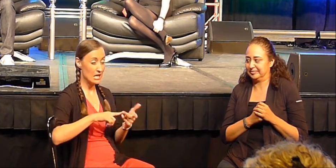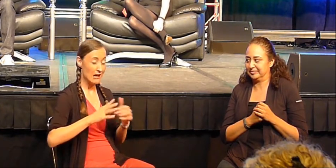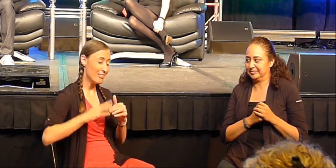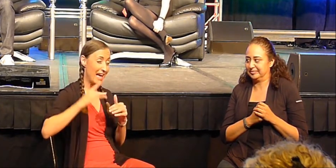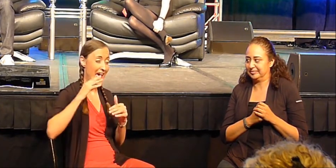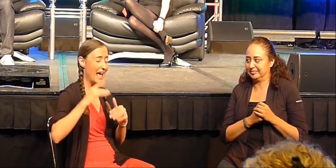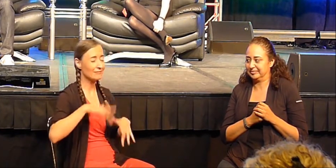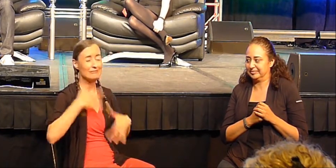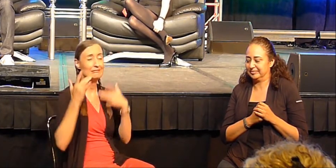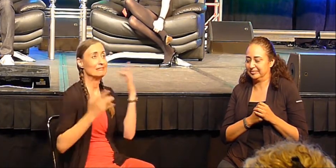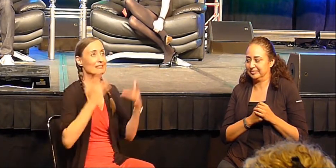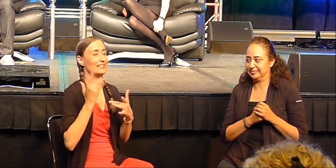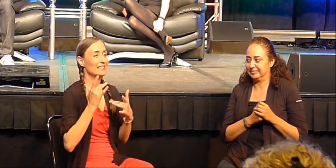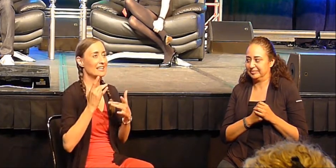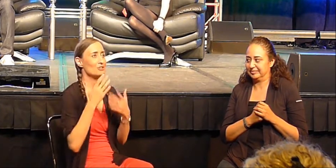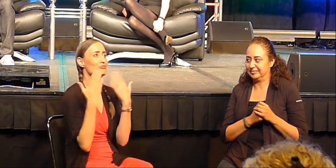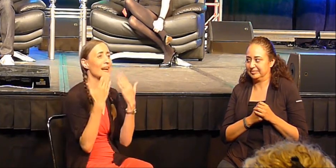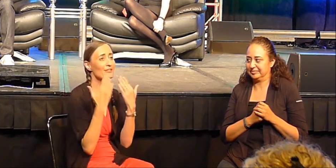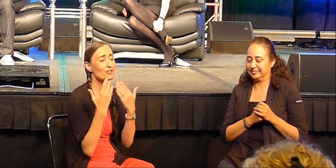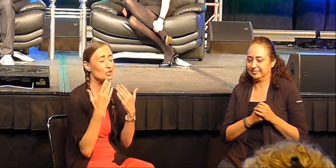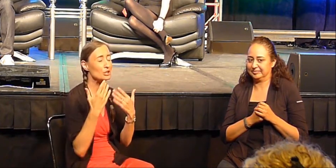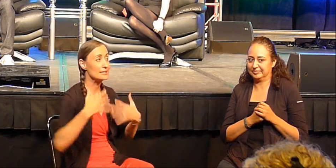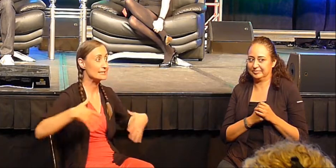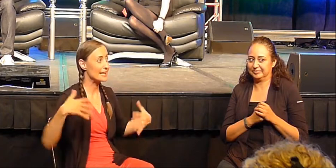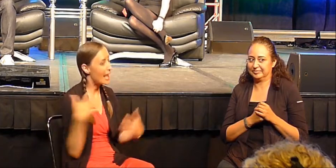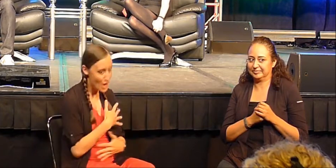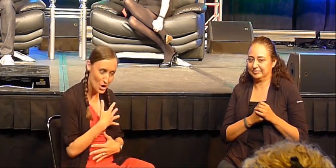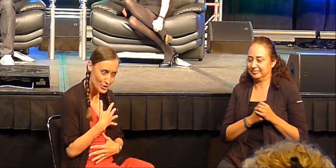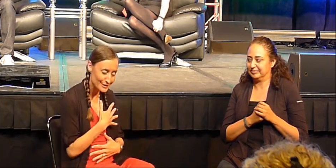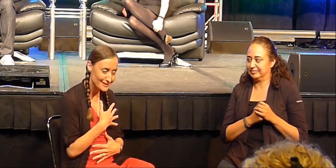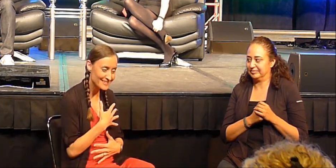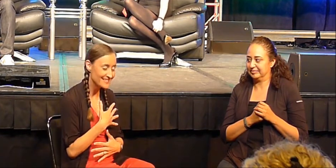elated, grateful, scared,